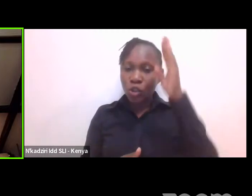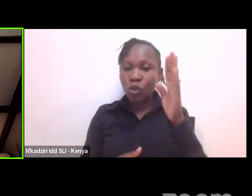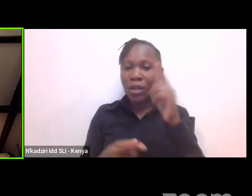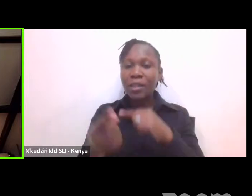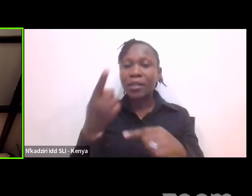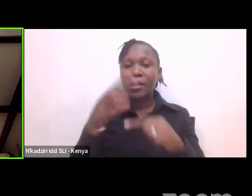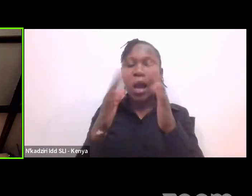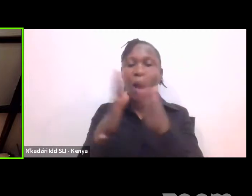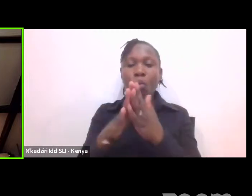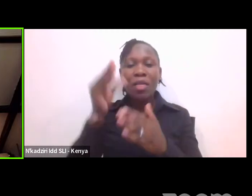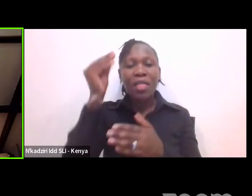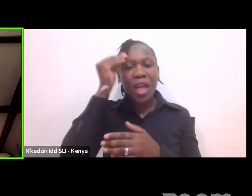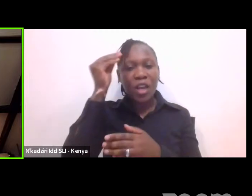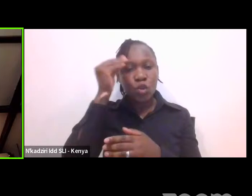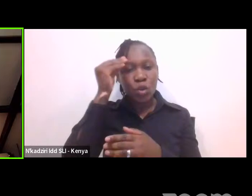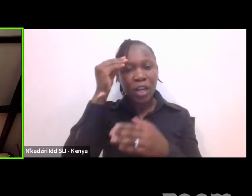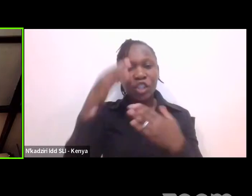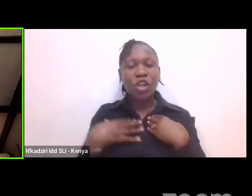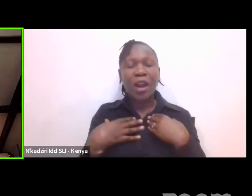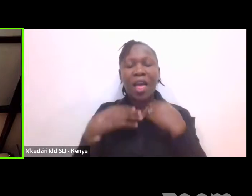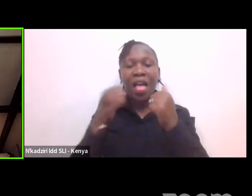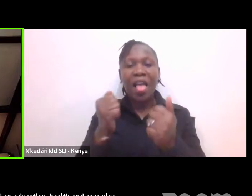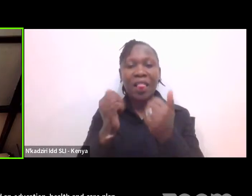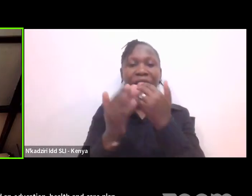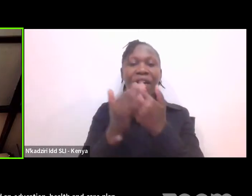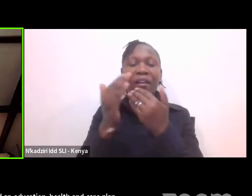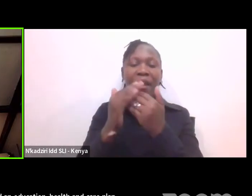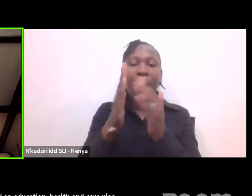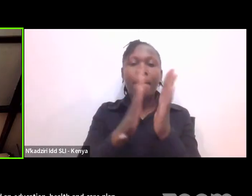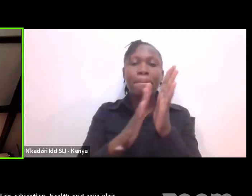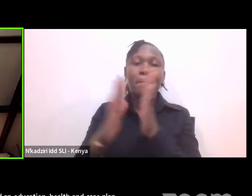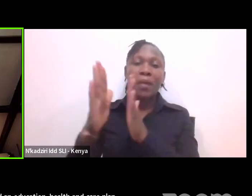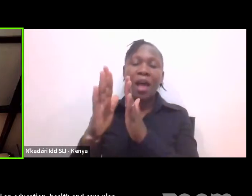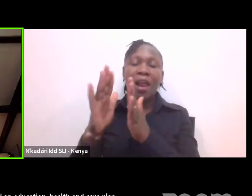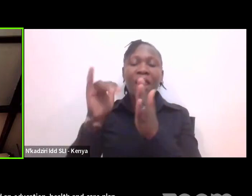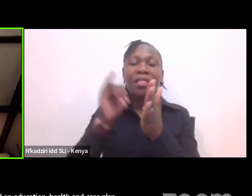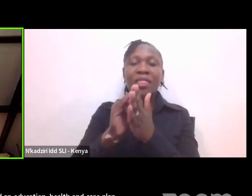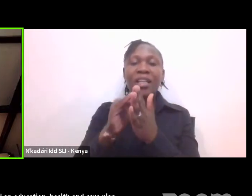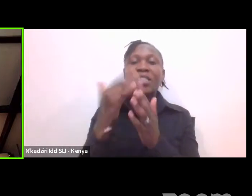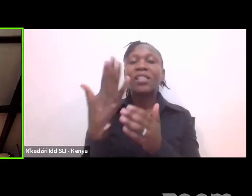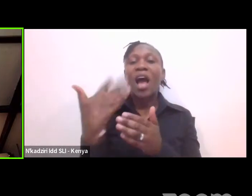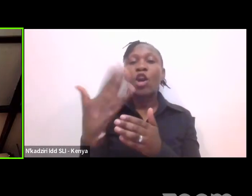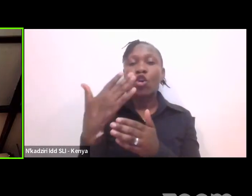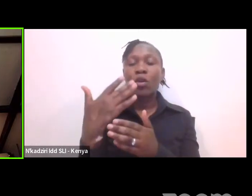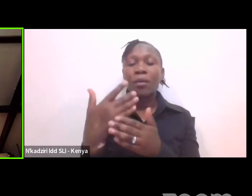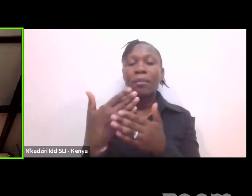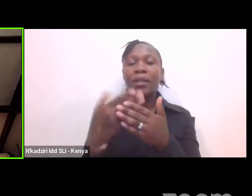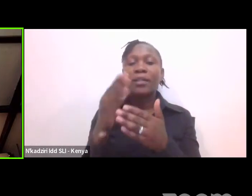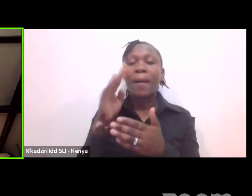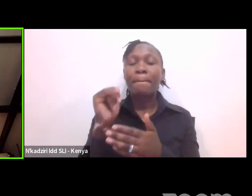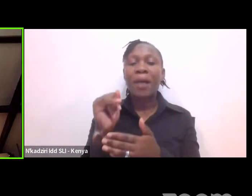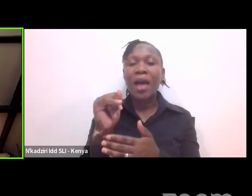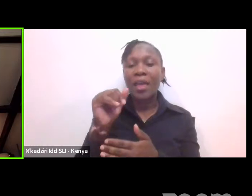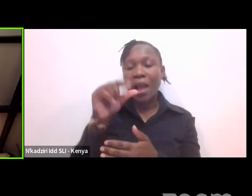EHCP. That's an official UK document assembled by the local government.